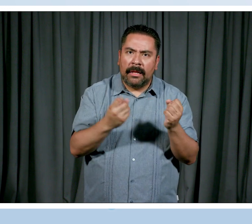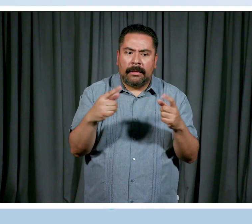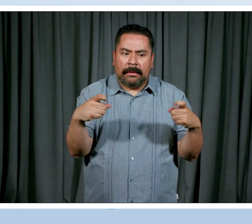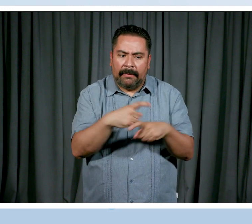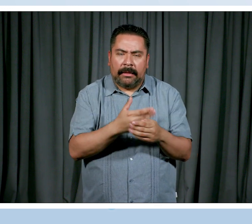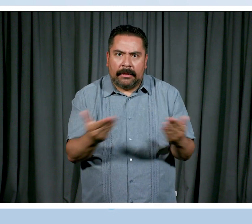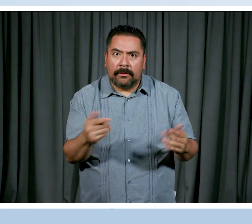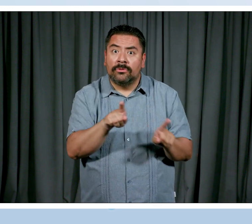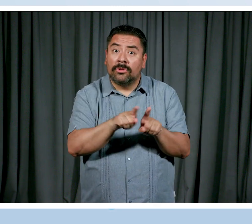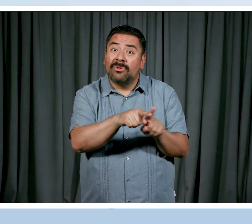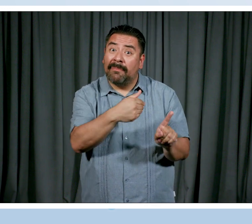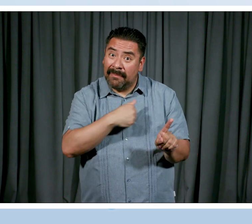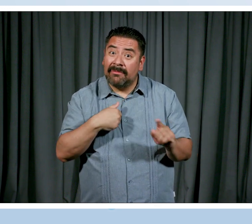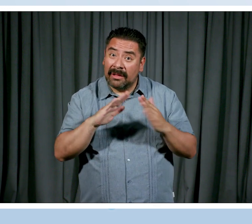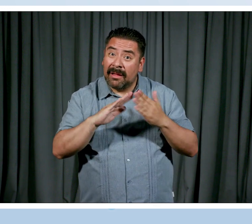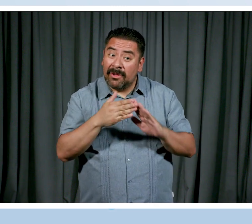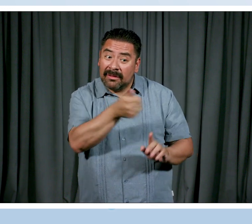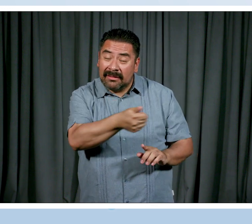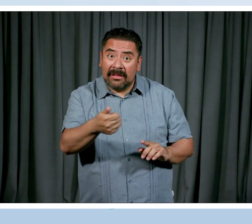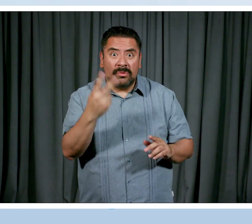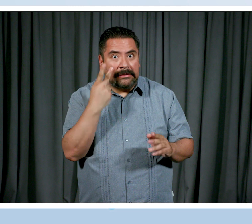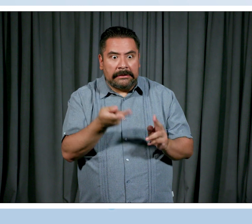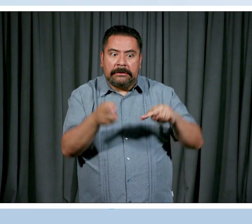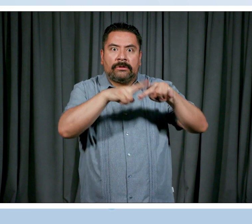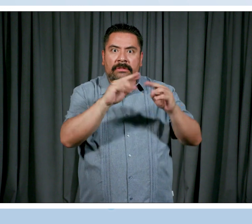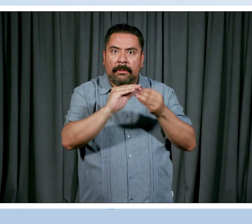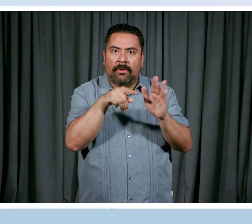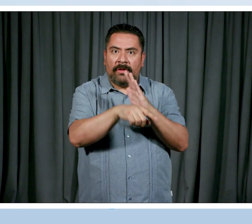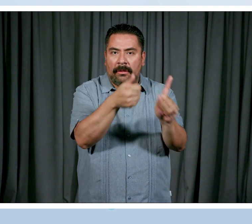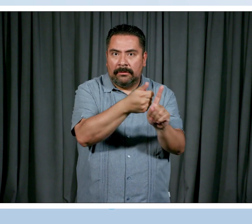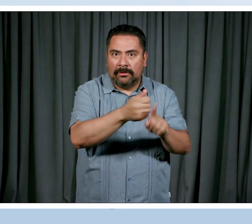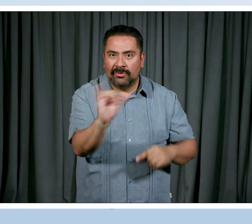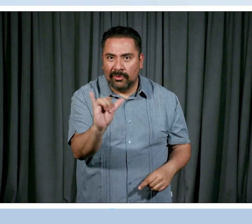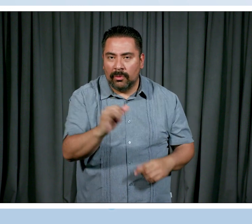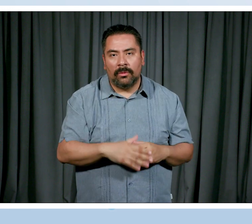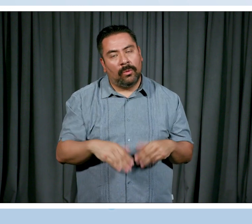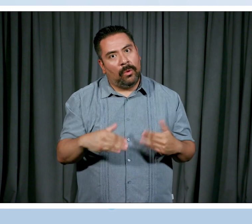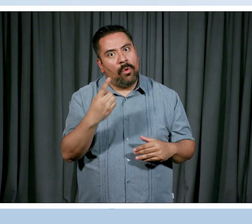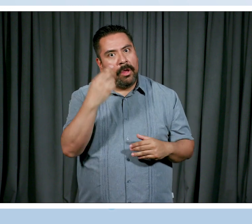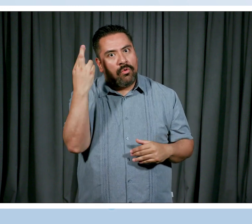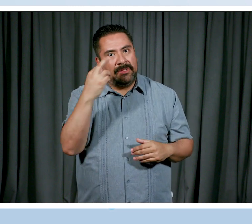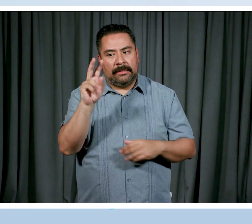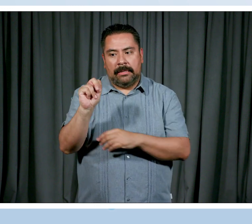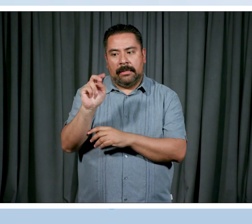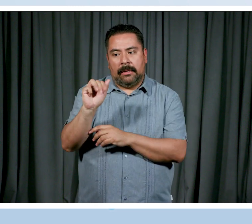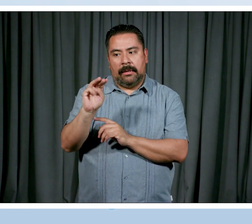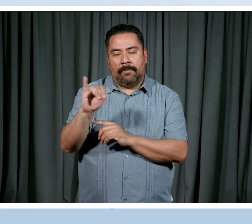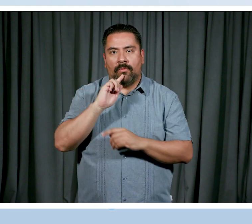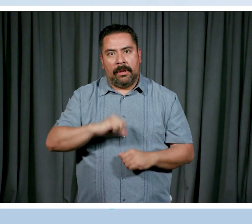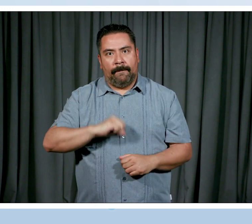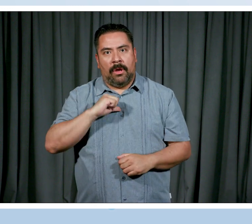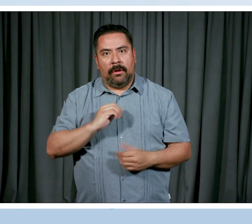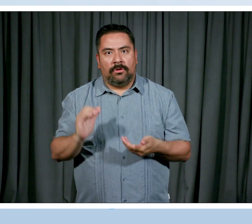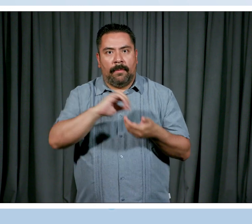are also members of community where we're seeing increased rates of suicidality. So it's one of the reasons NAMI's really proud to be